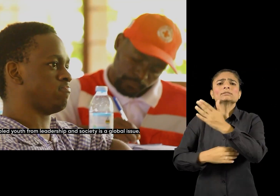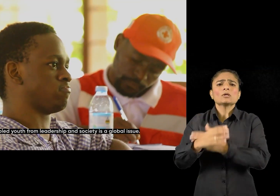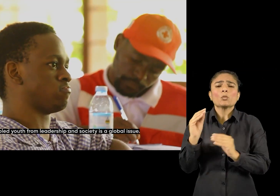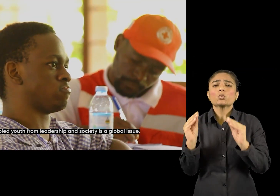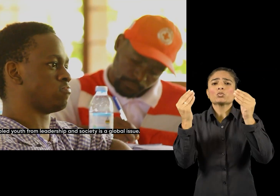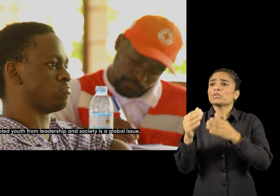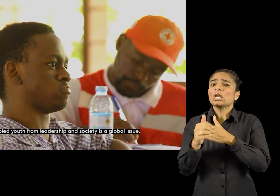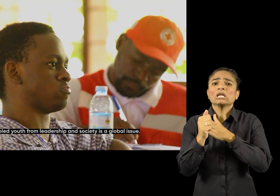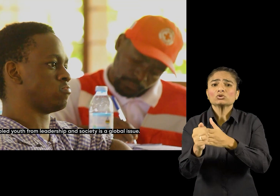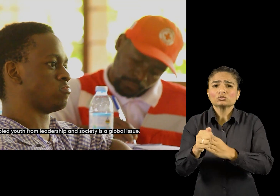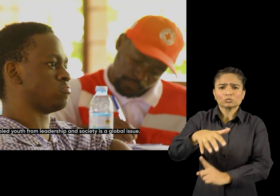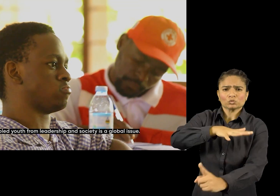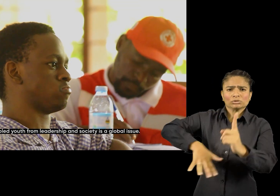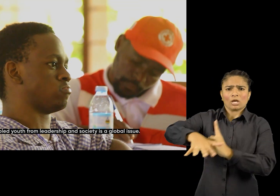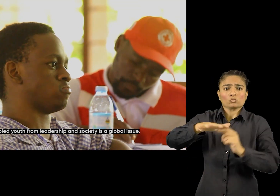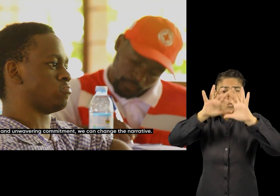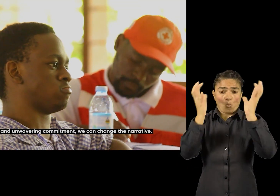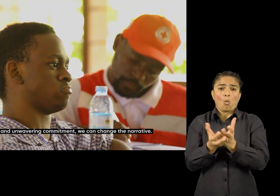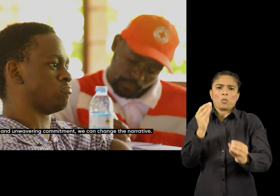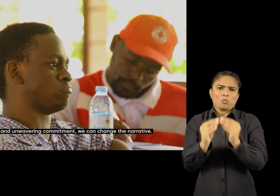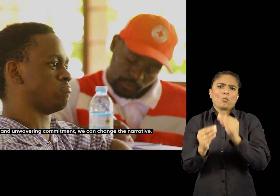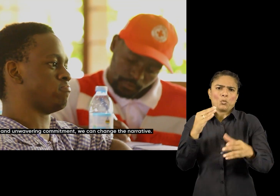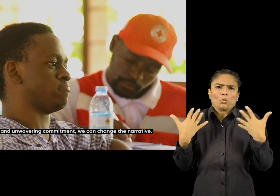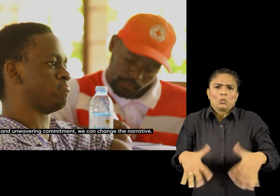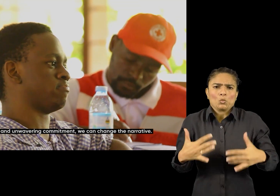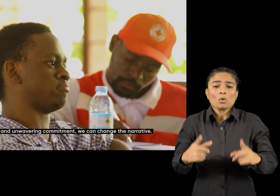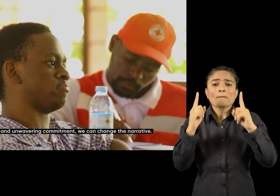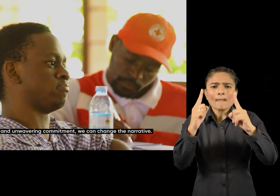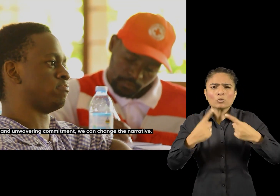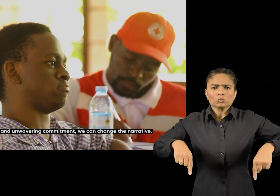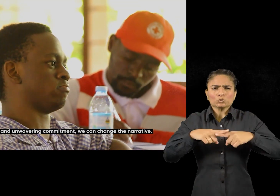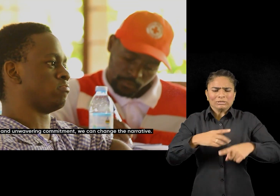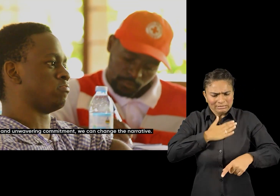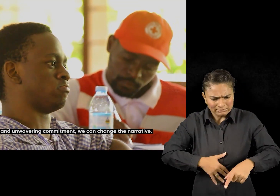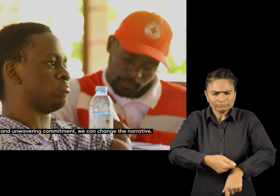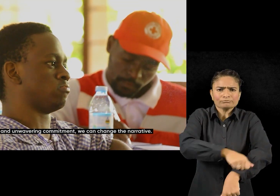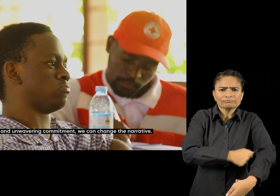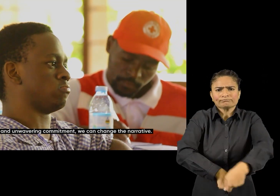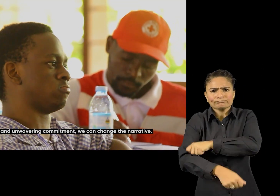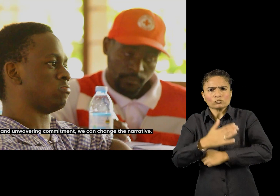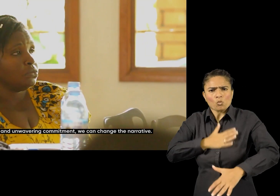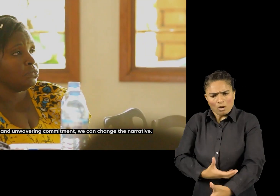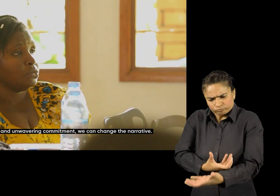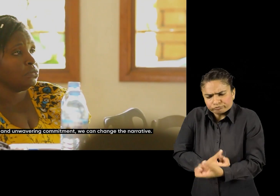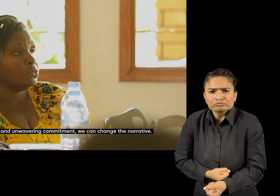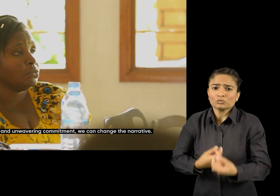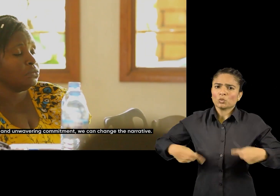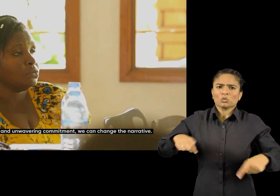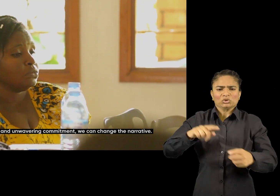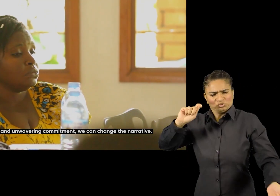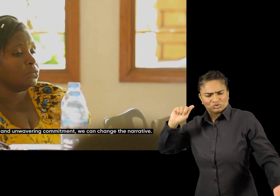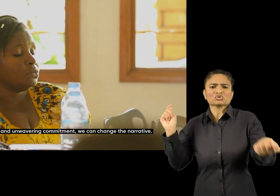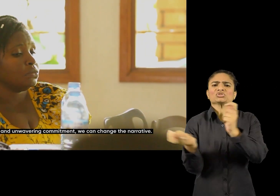from leadership and society is a global issue. Yet, with our concerted efforts and unwavering commitment, we